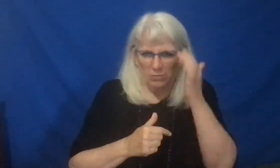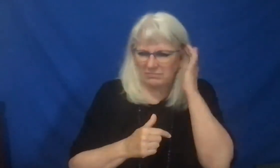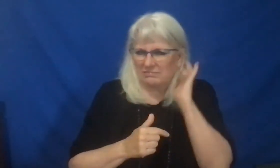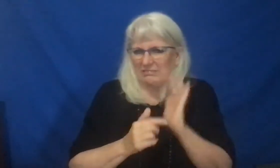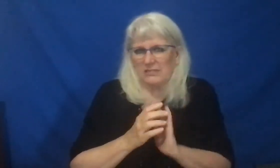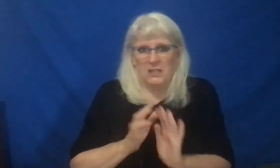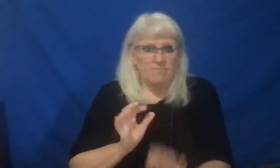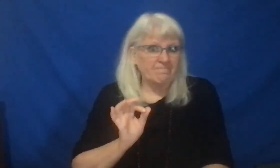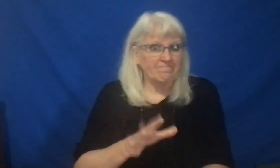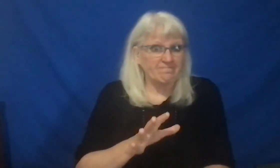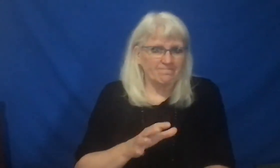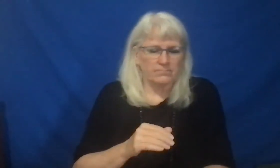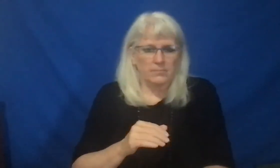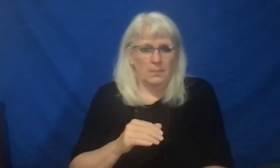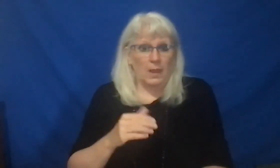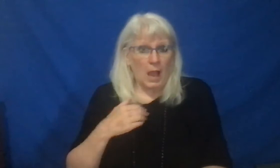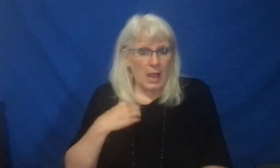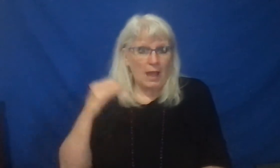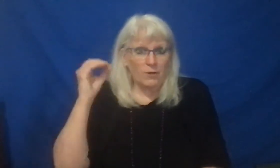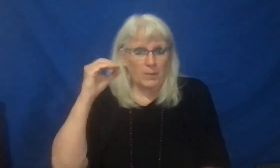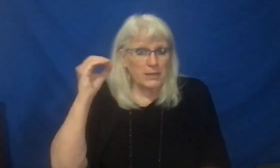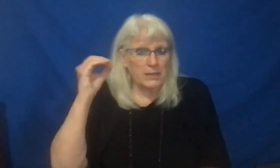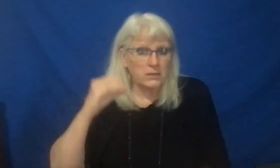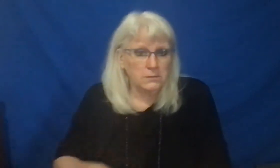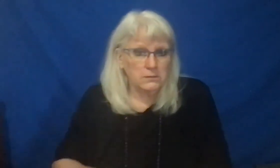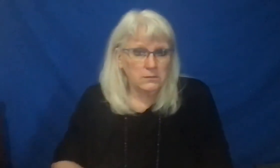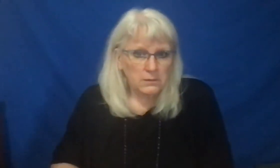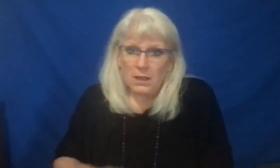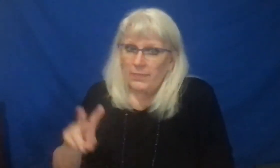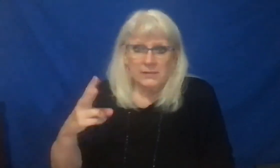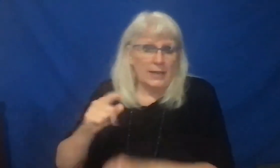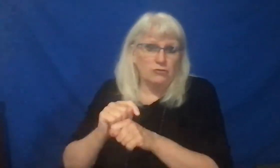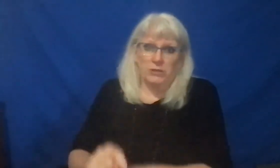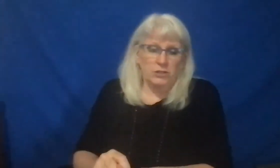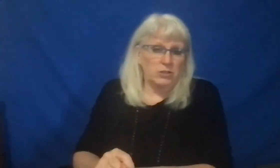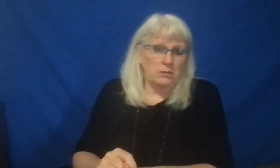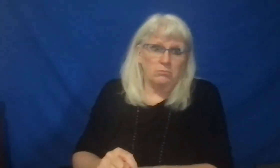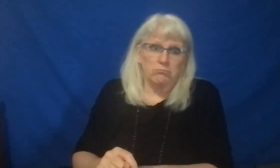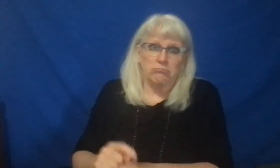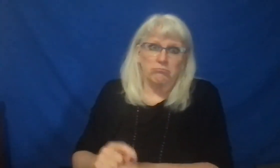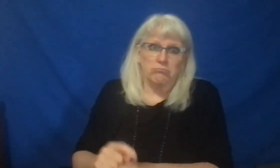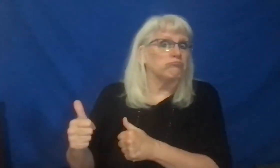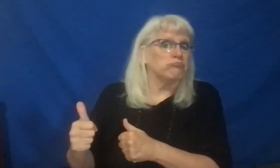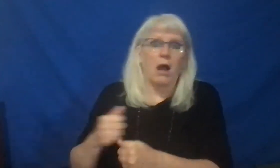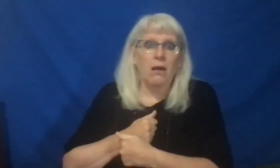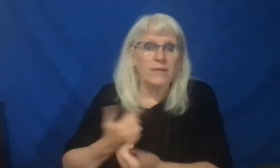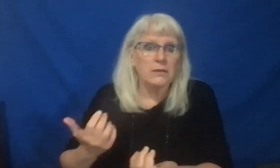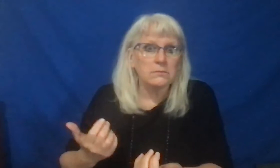I like I said, I do have opinions, and I love our second tradition. It's absolutely something that I cherish and love